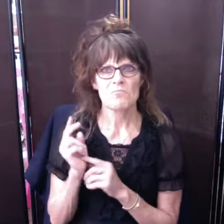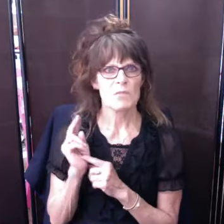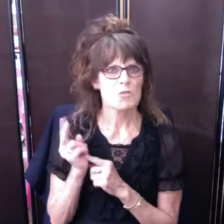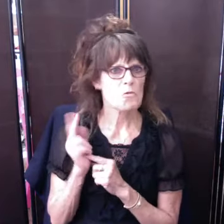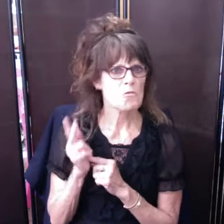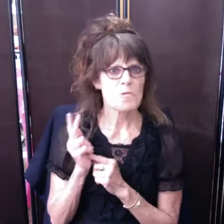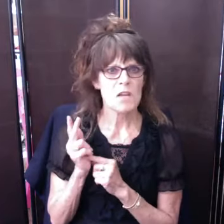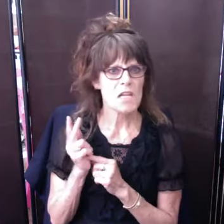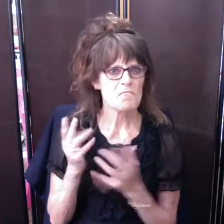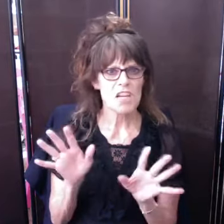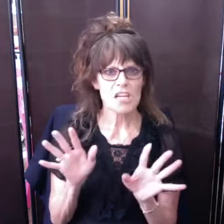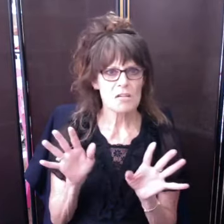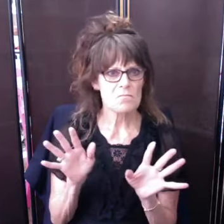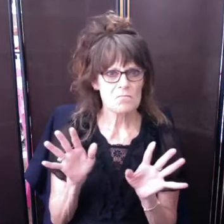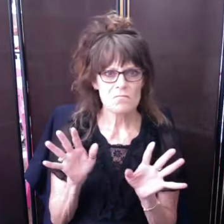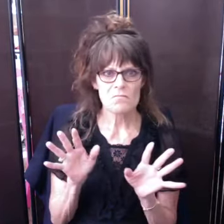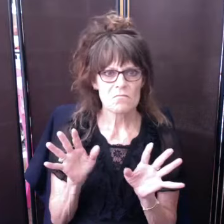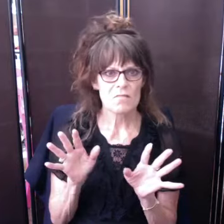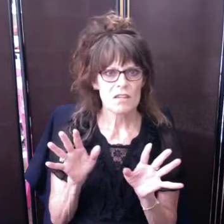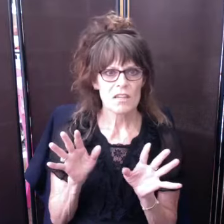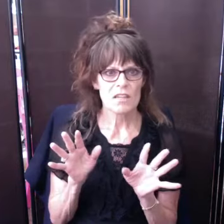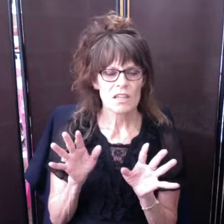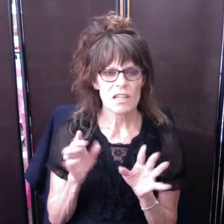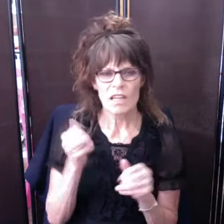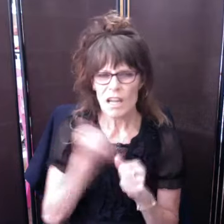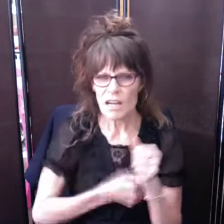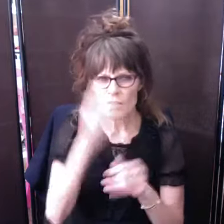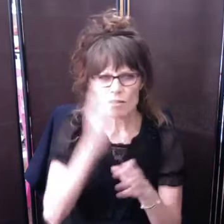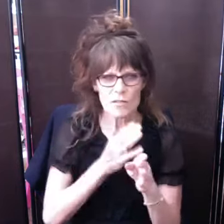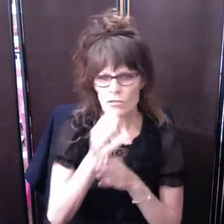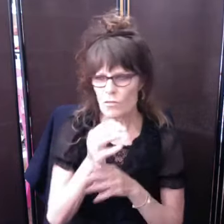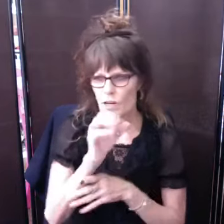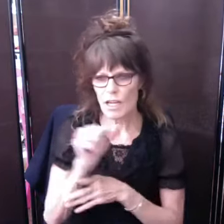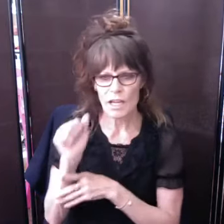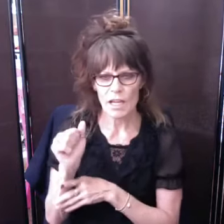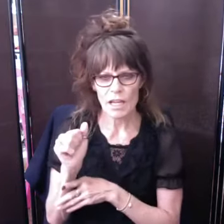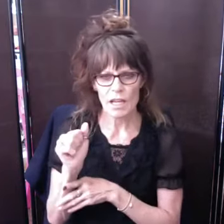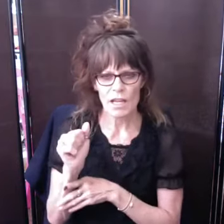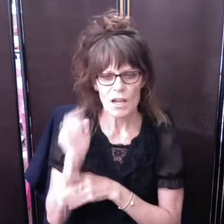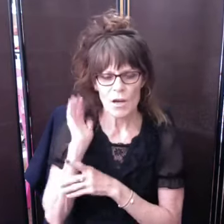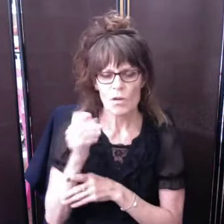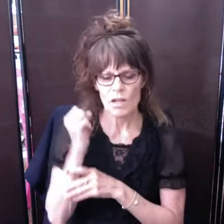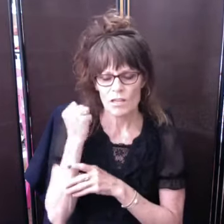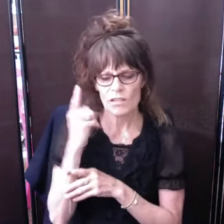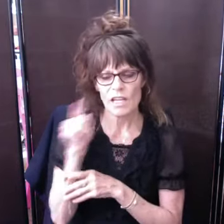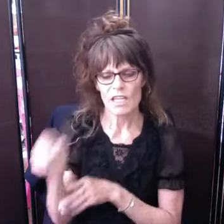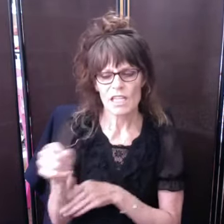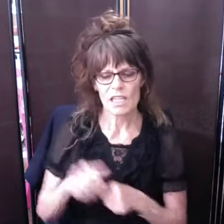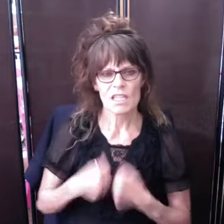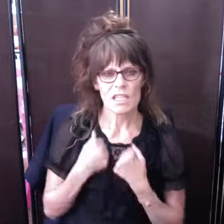minutes. And every sober alcoholic in the squares will understand when I tell you that he saved my life. He saved my